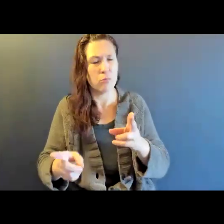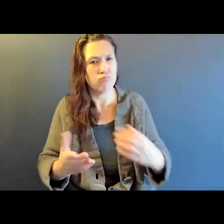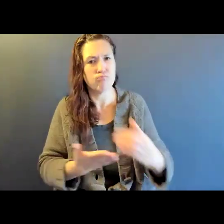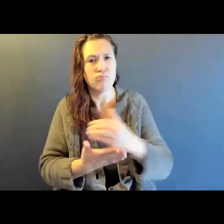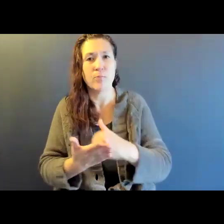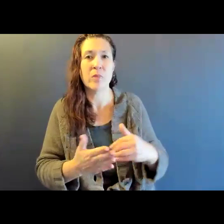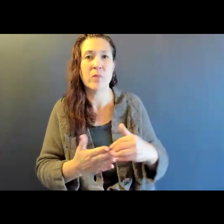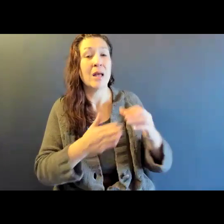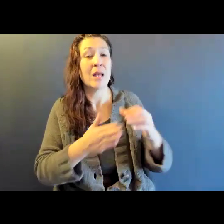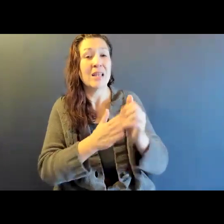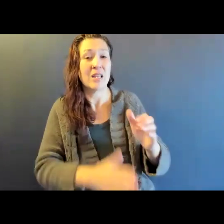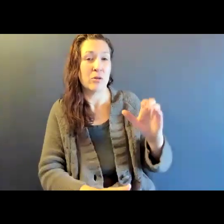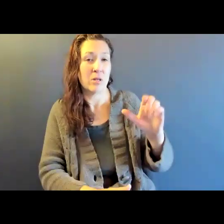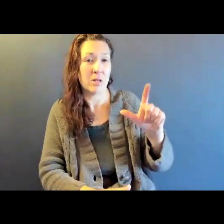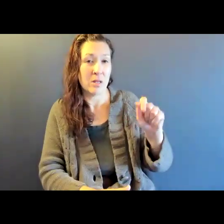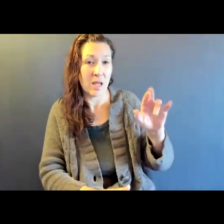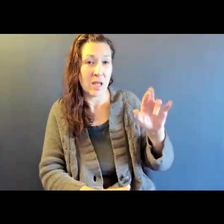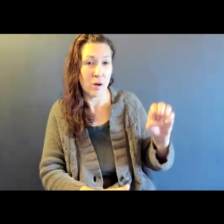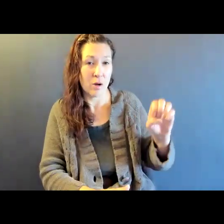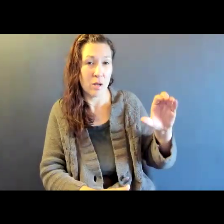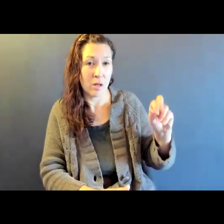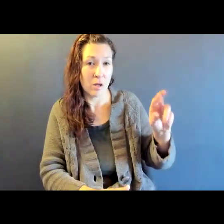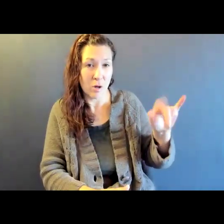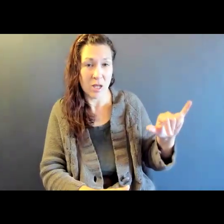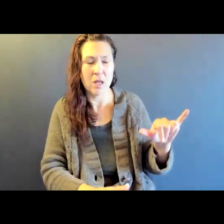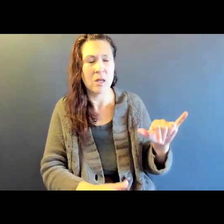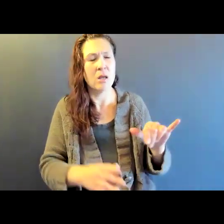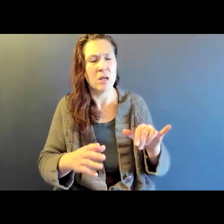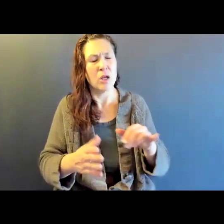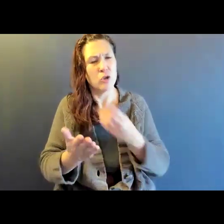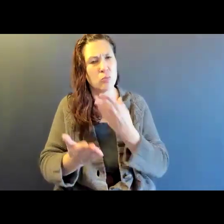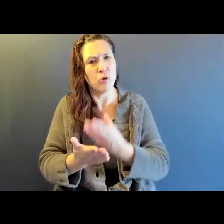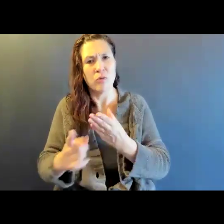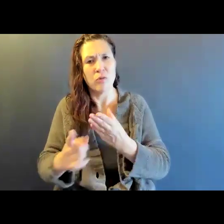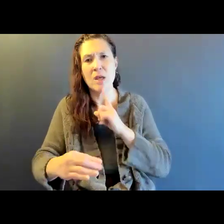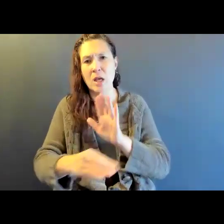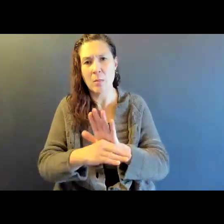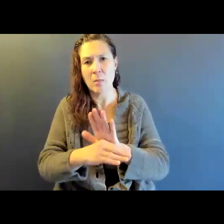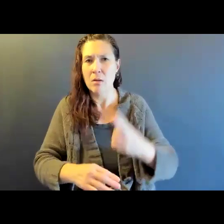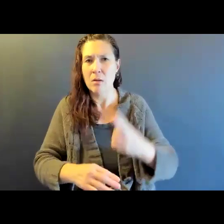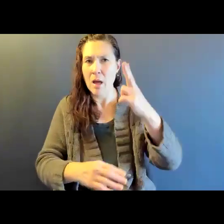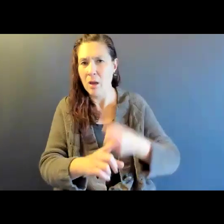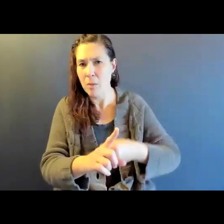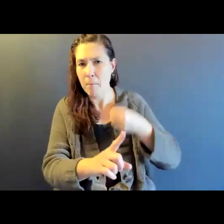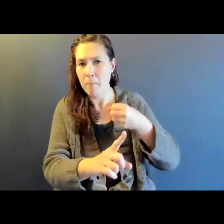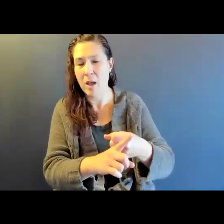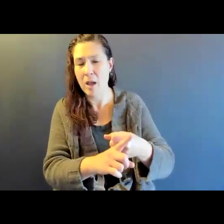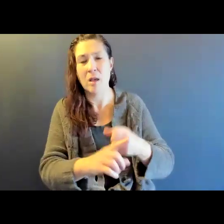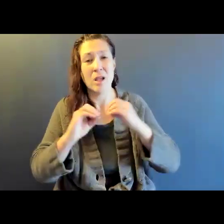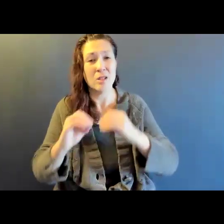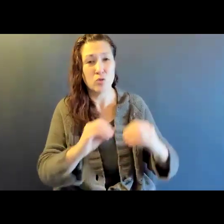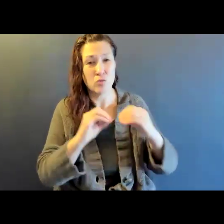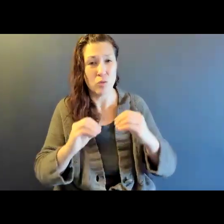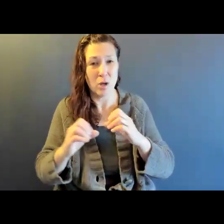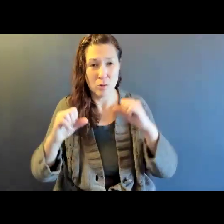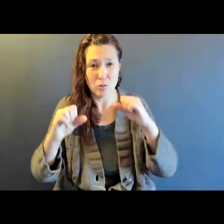Carney attributes the Bradley success to their commitment to implementing high-impact instructional strategies,